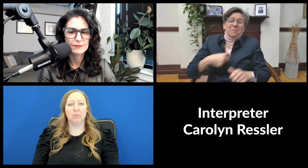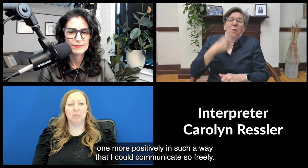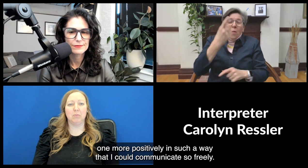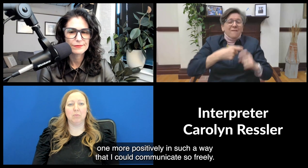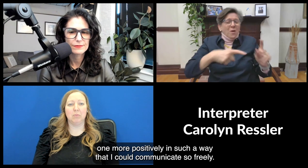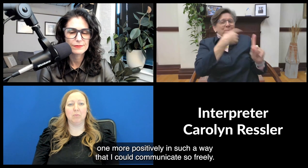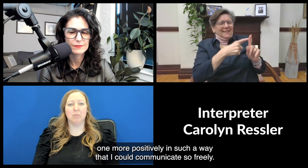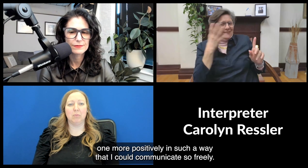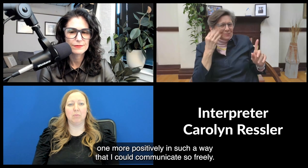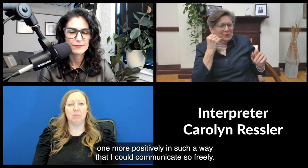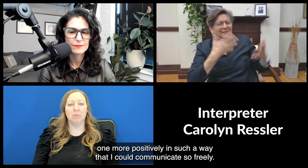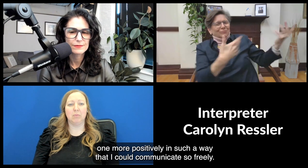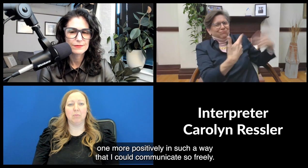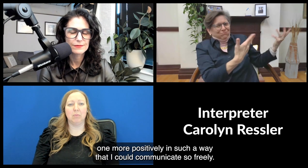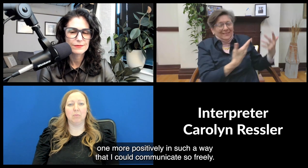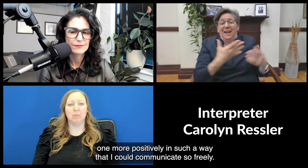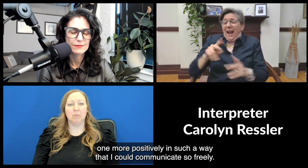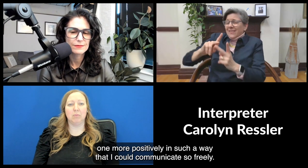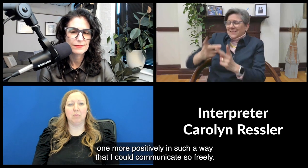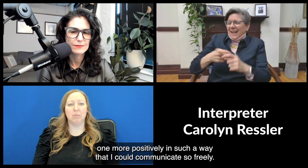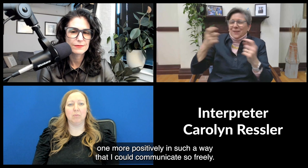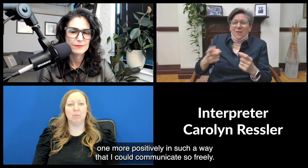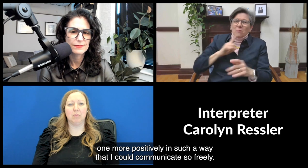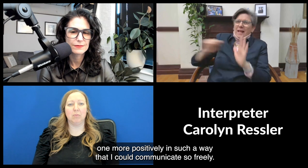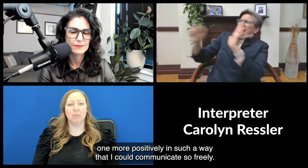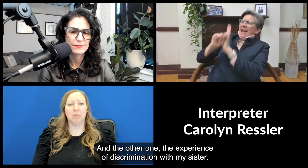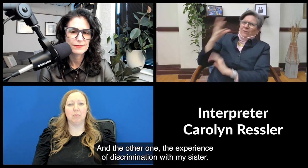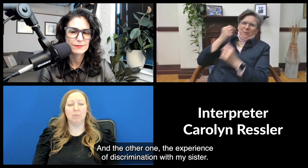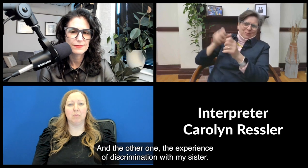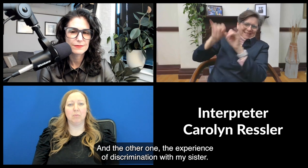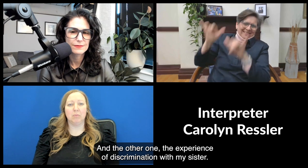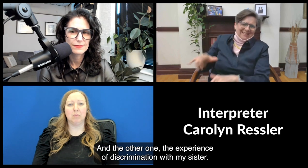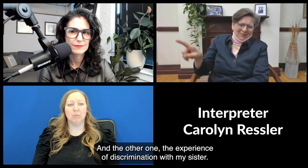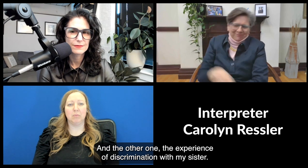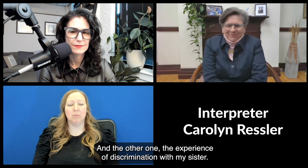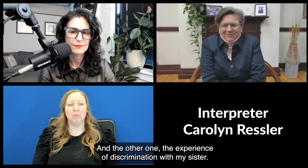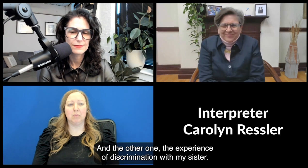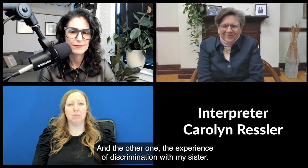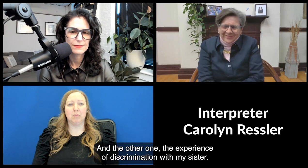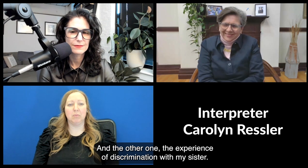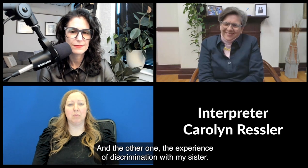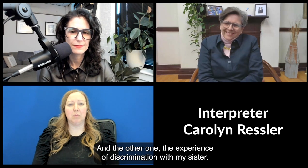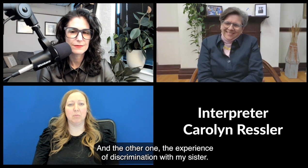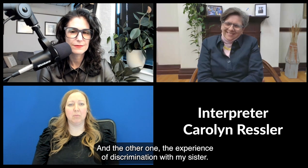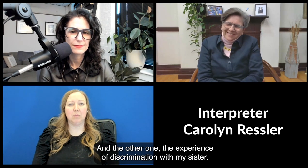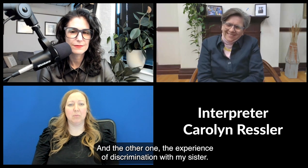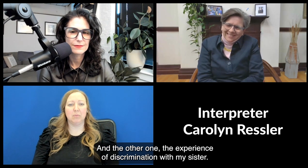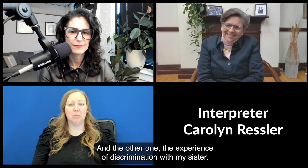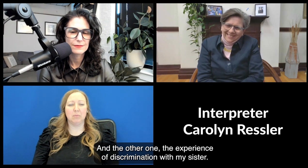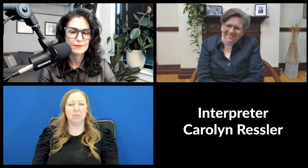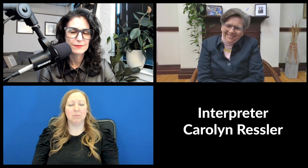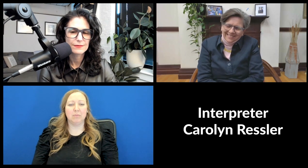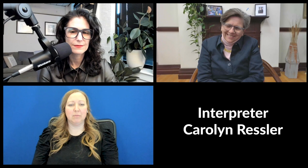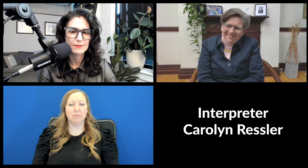Both are great stories that really shaped me from recognizing my voice. One more positively in such a way that I could communicate so freely. And the